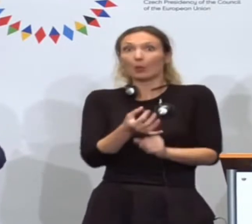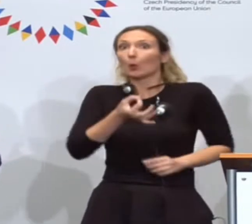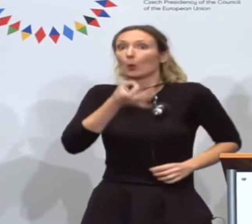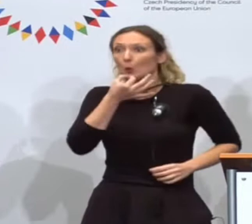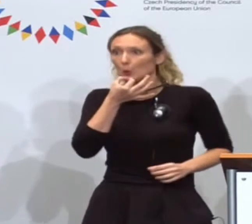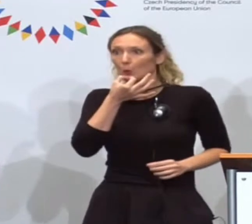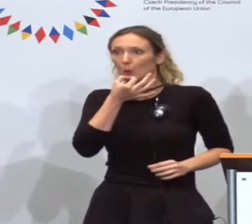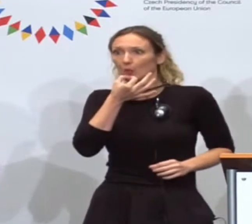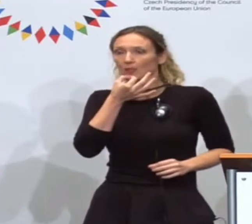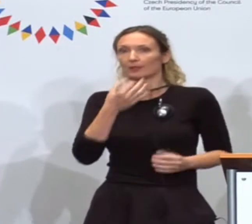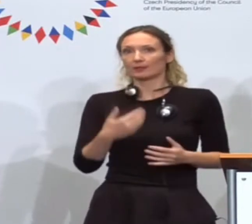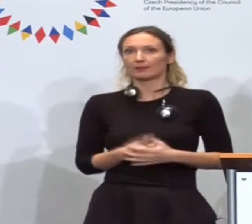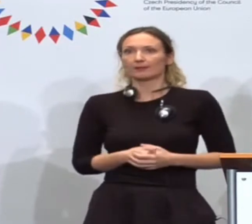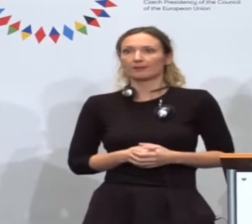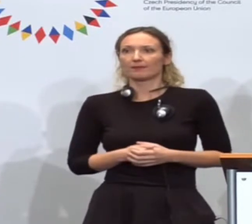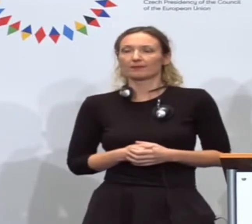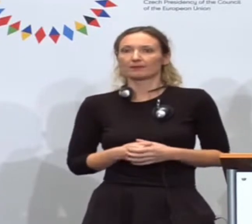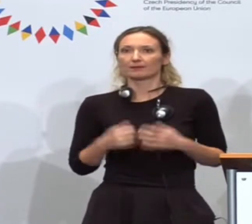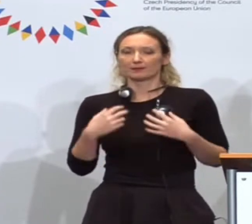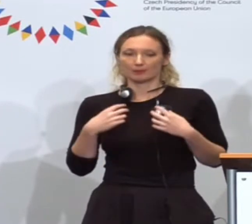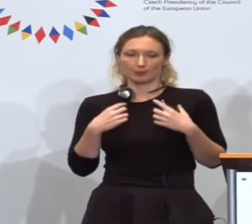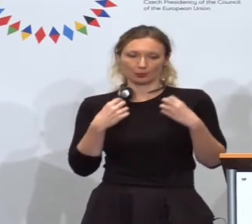European Peace Facility.